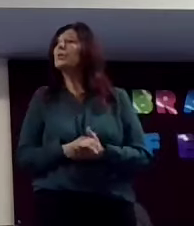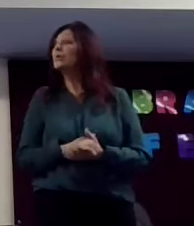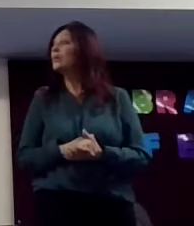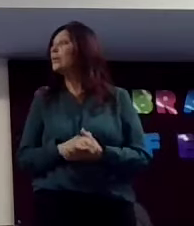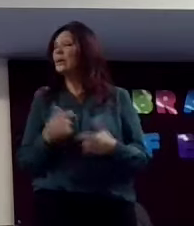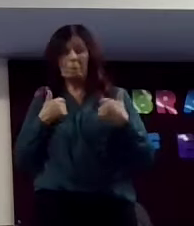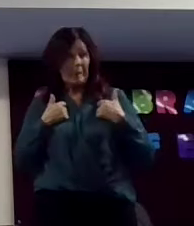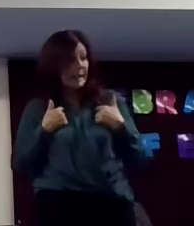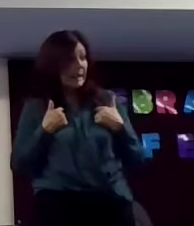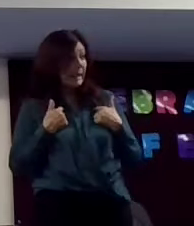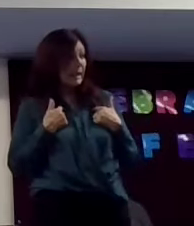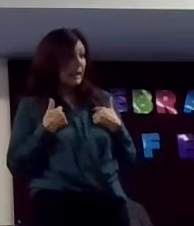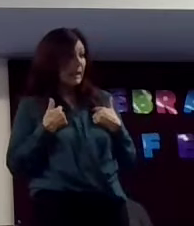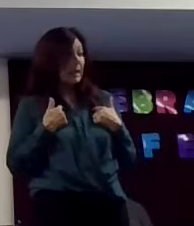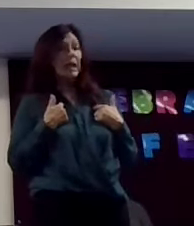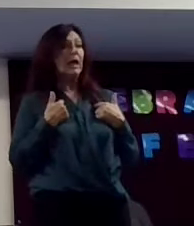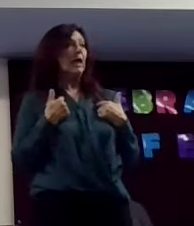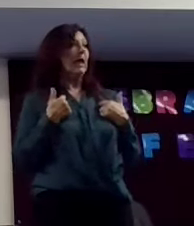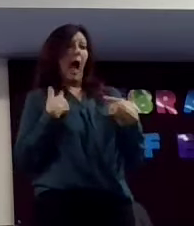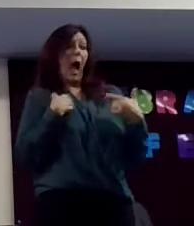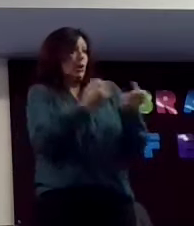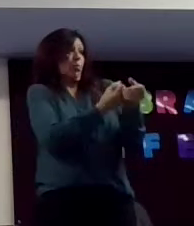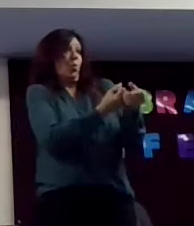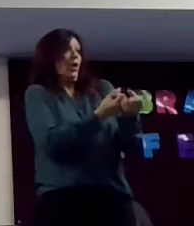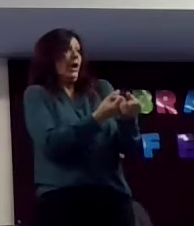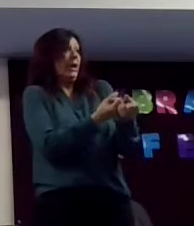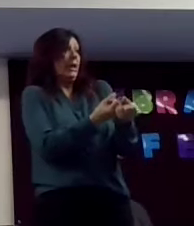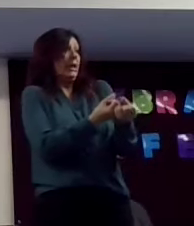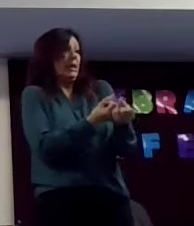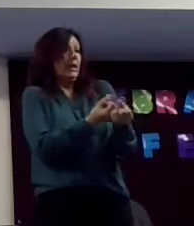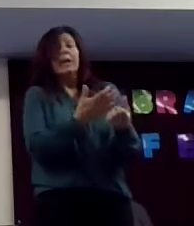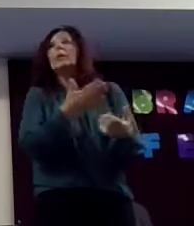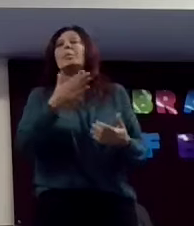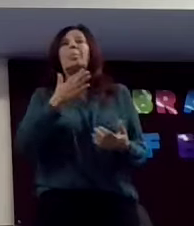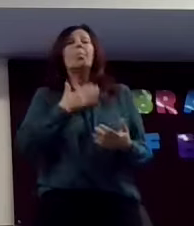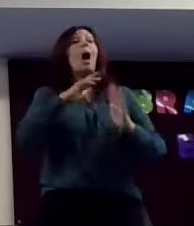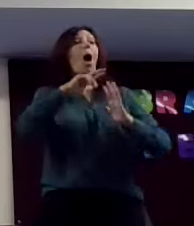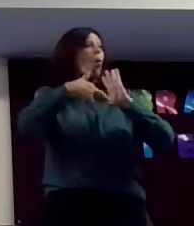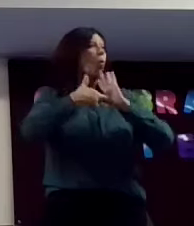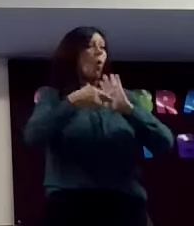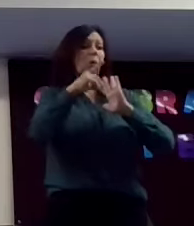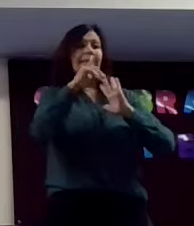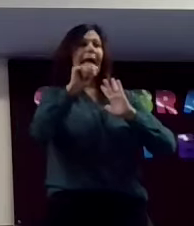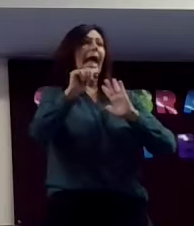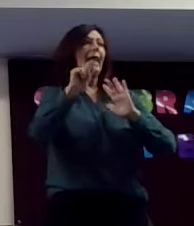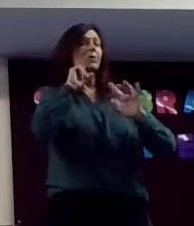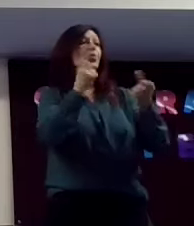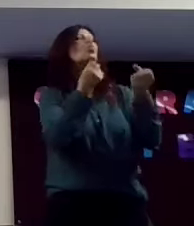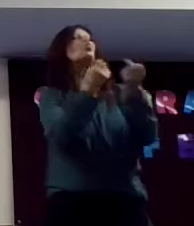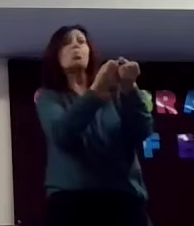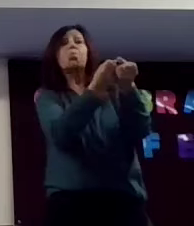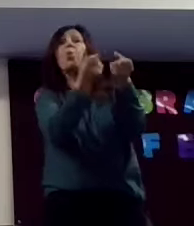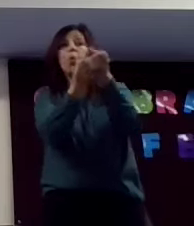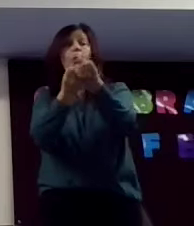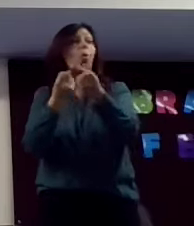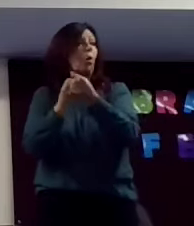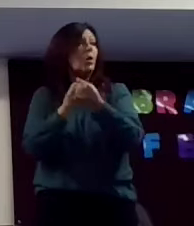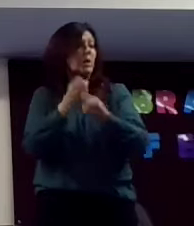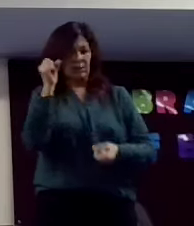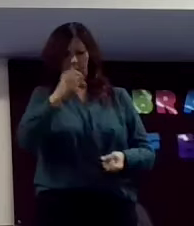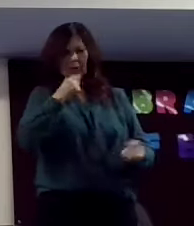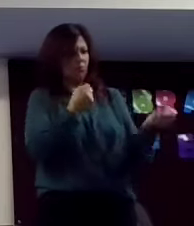What? Am I increasing them? I mean, I'm all for it. I support it. My role as the district attorney is to support those efforts. And